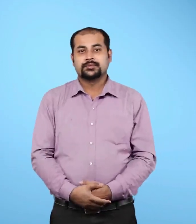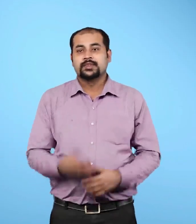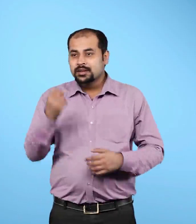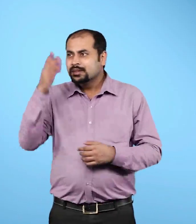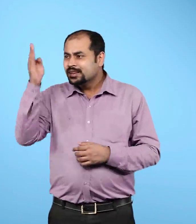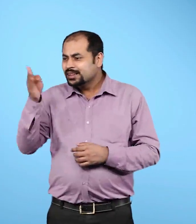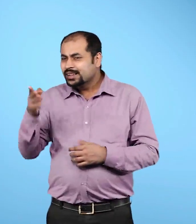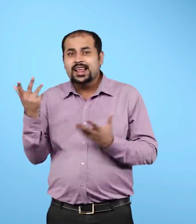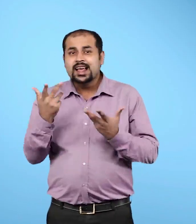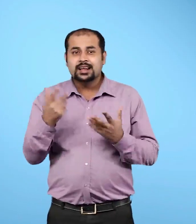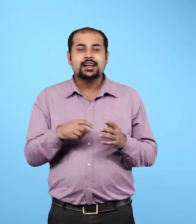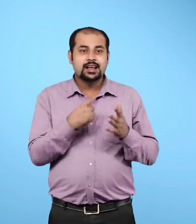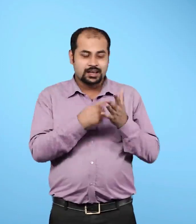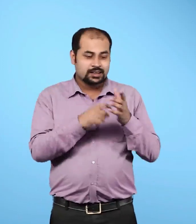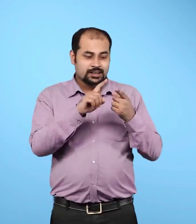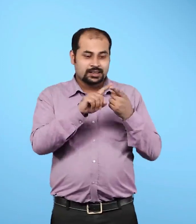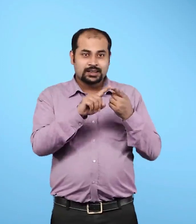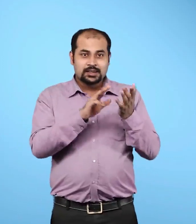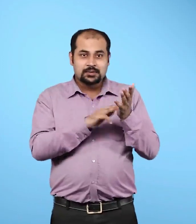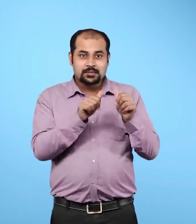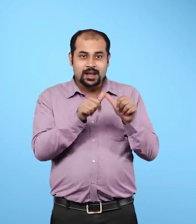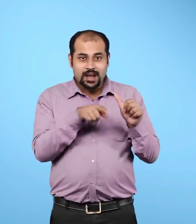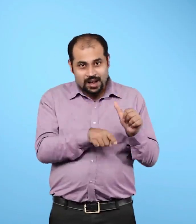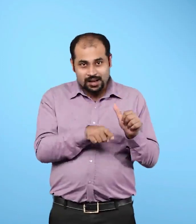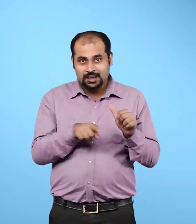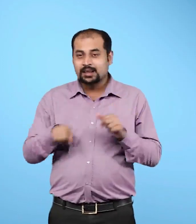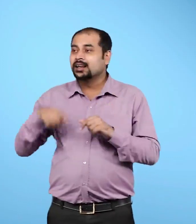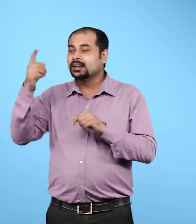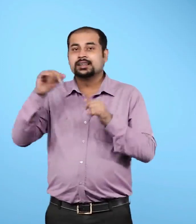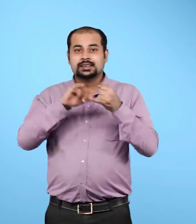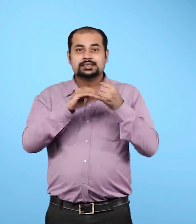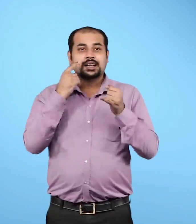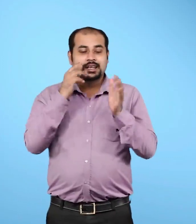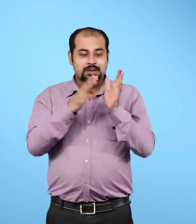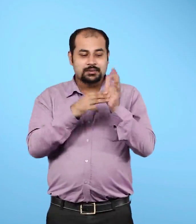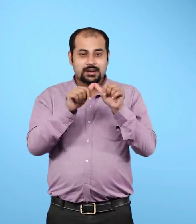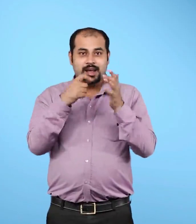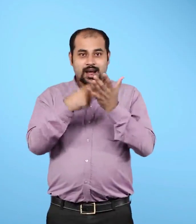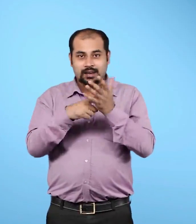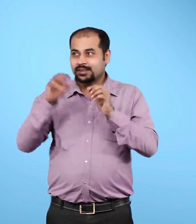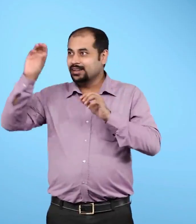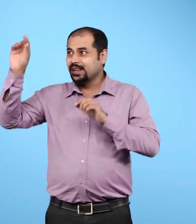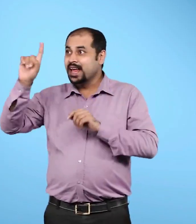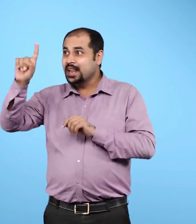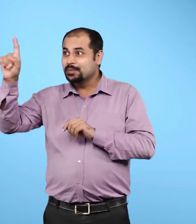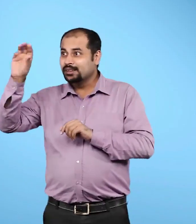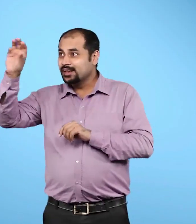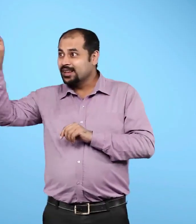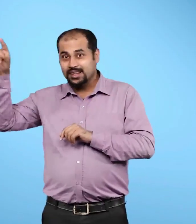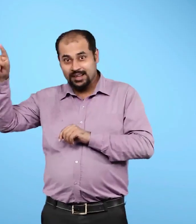Some of the loose beads of Simar are stroked off, matching with the same number of loose beads of Rima.